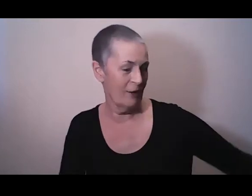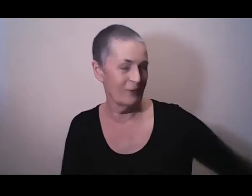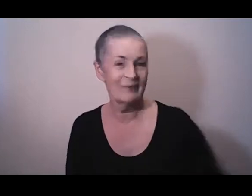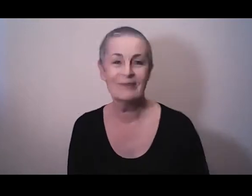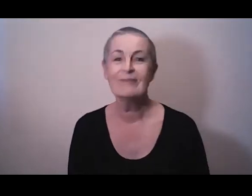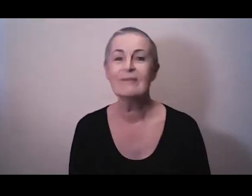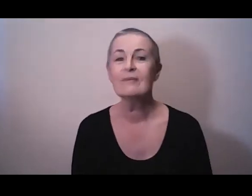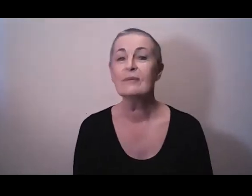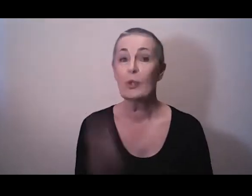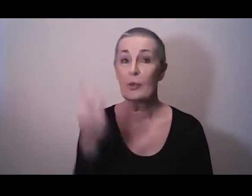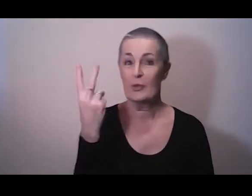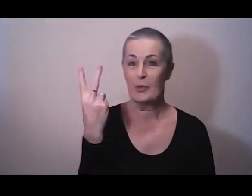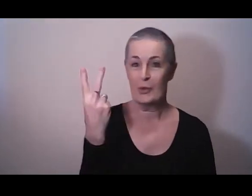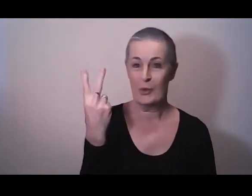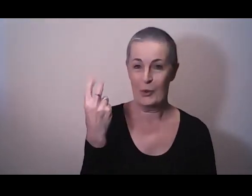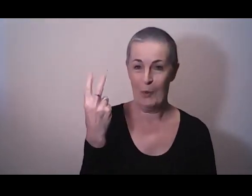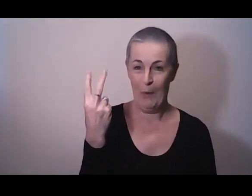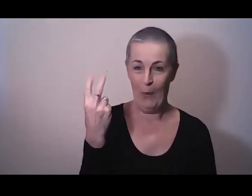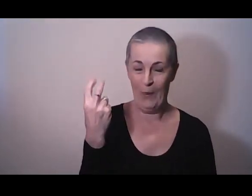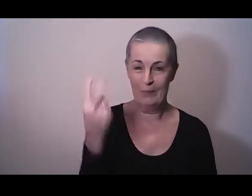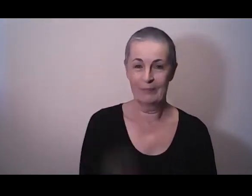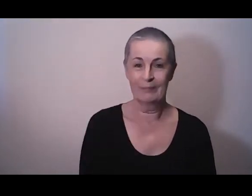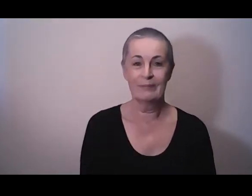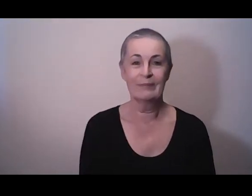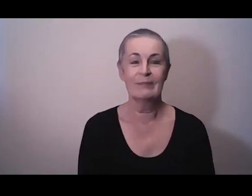we'll do 2 more.